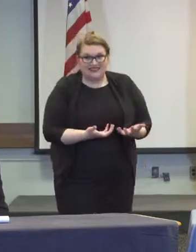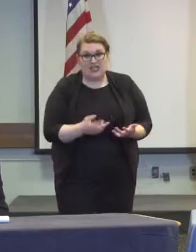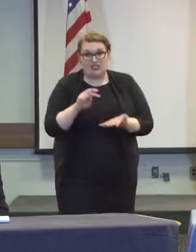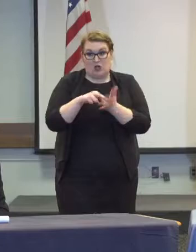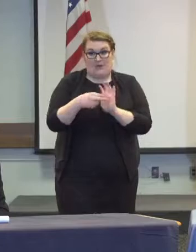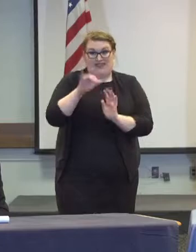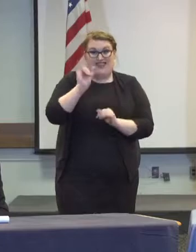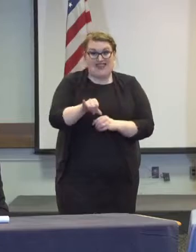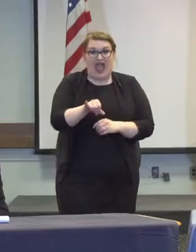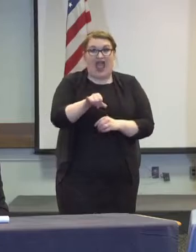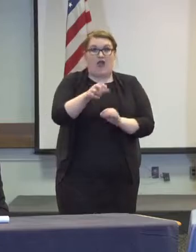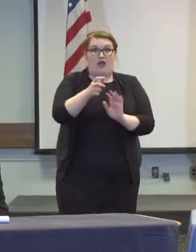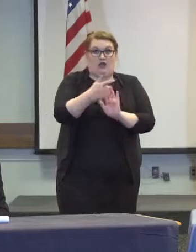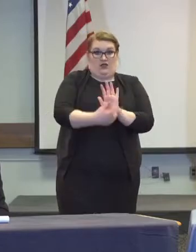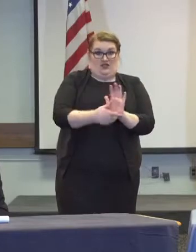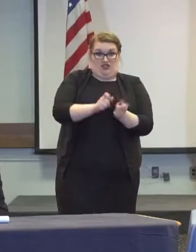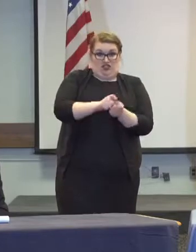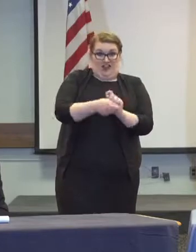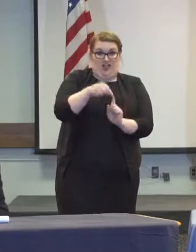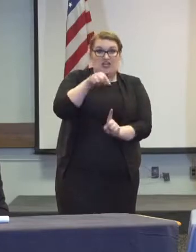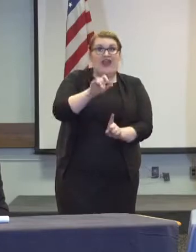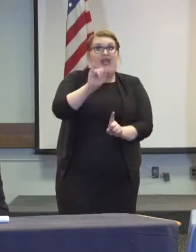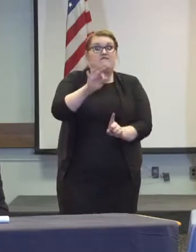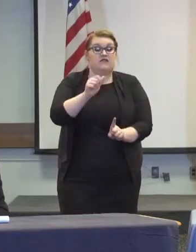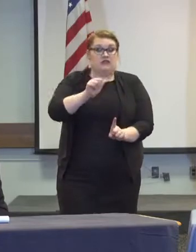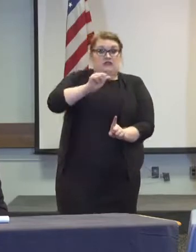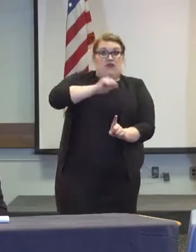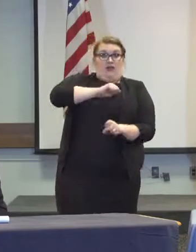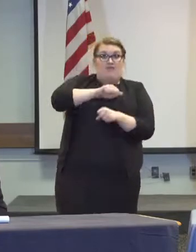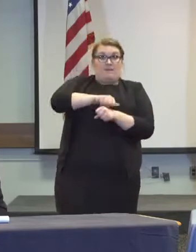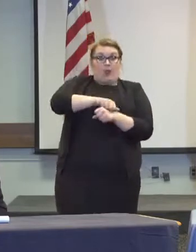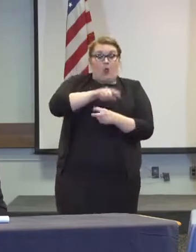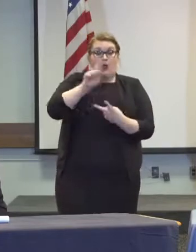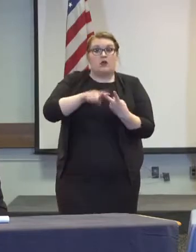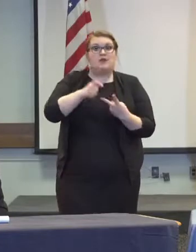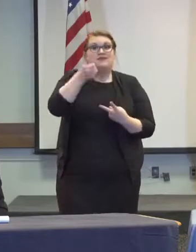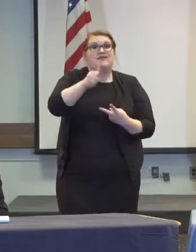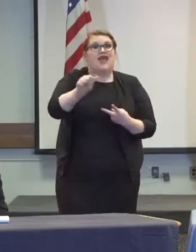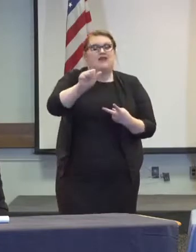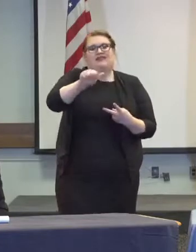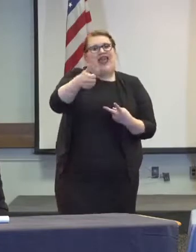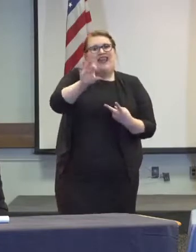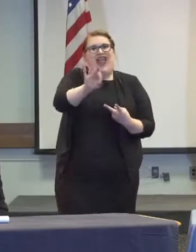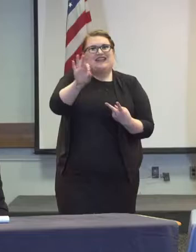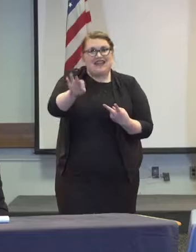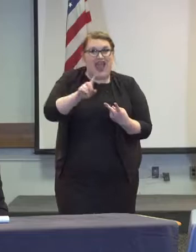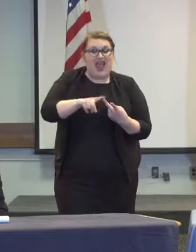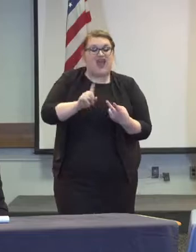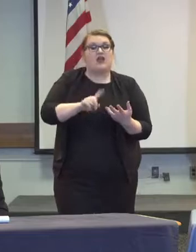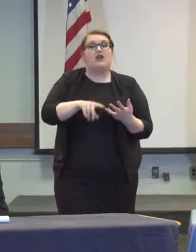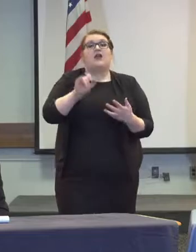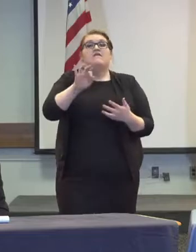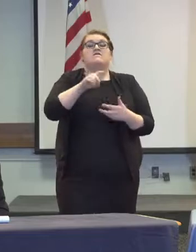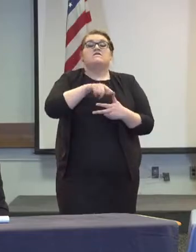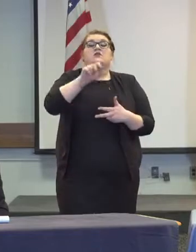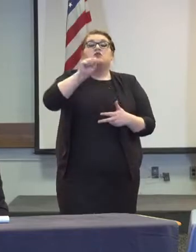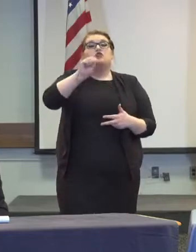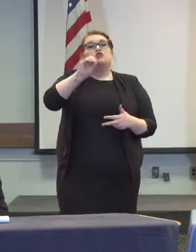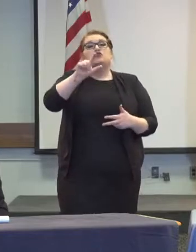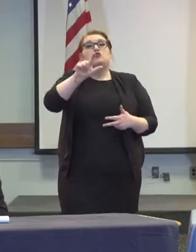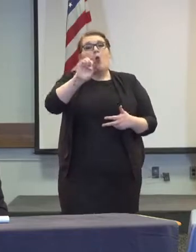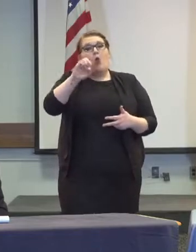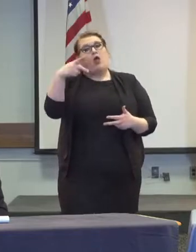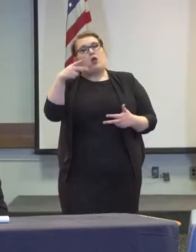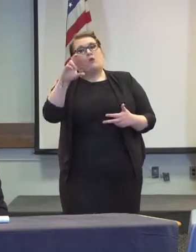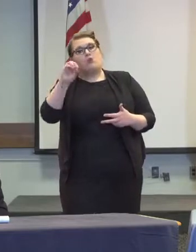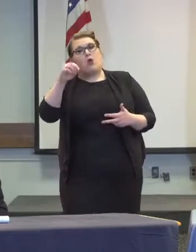means that if you are self-employed, if you're a 1099 employee, if you're a sole proprietor, if you're in the